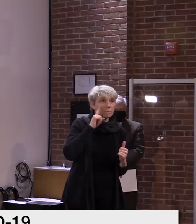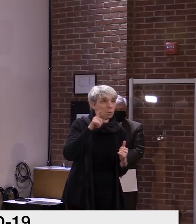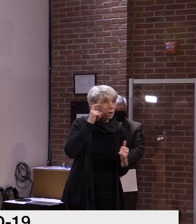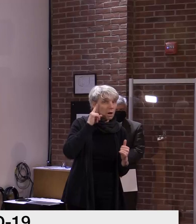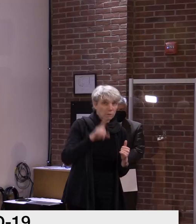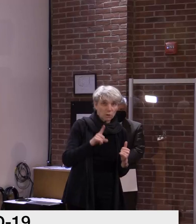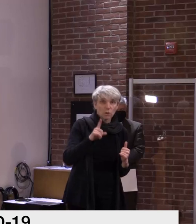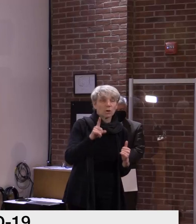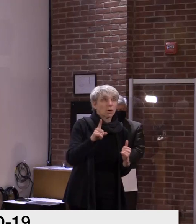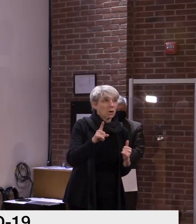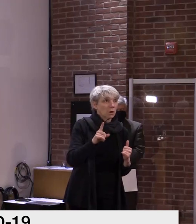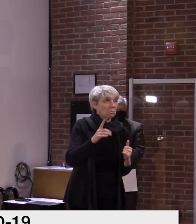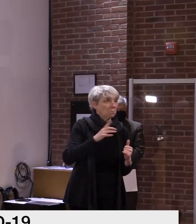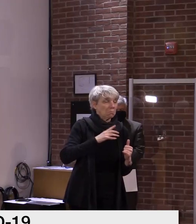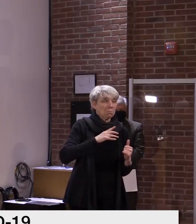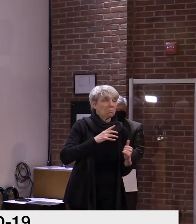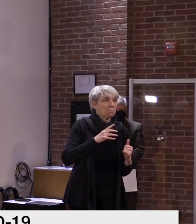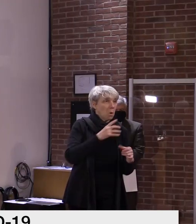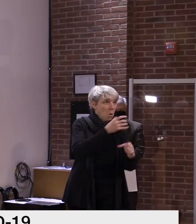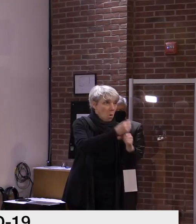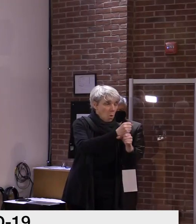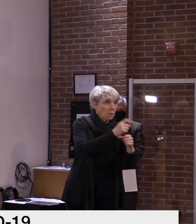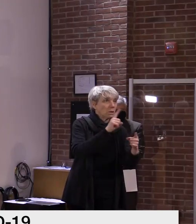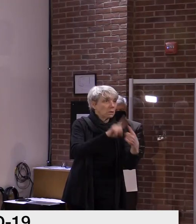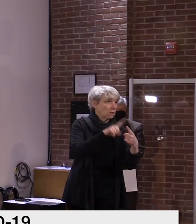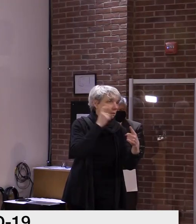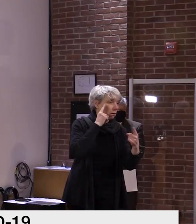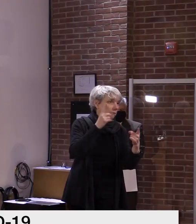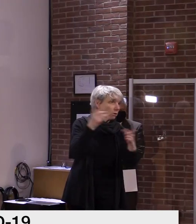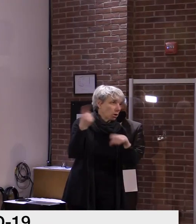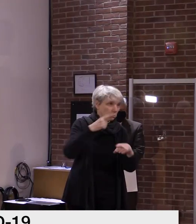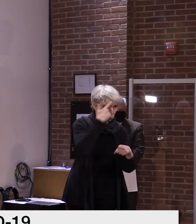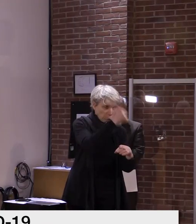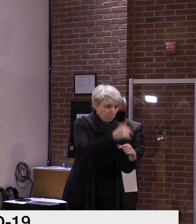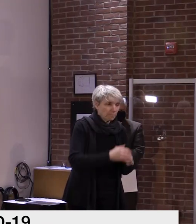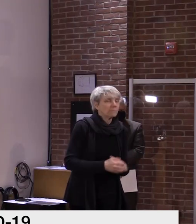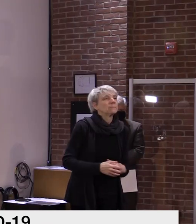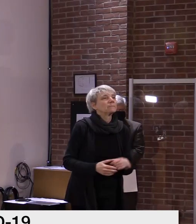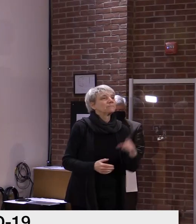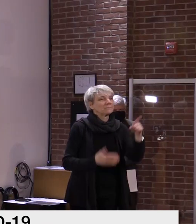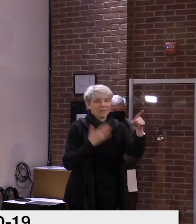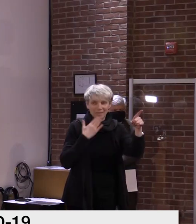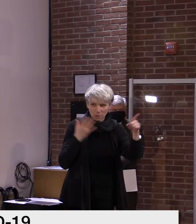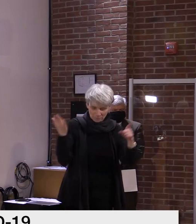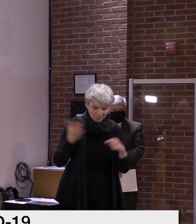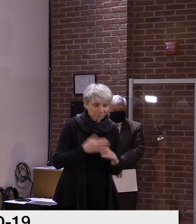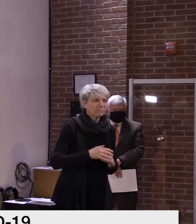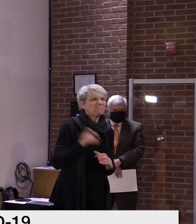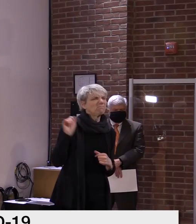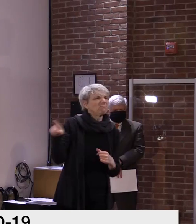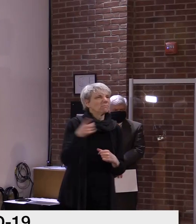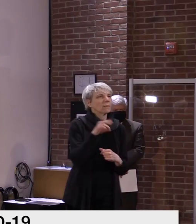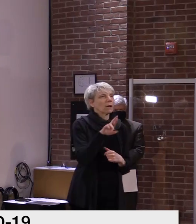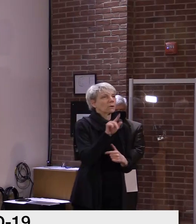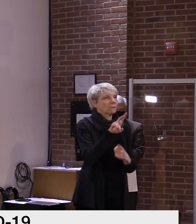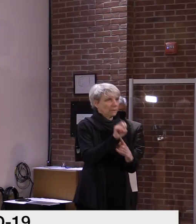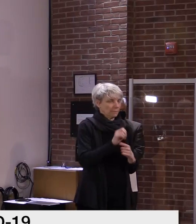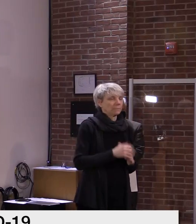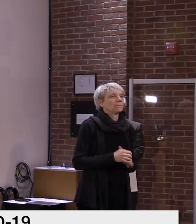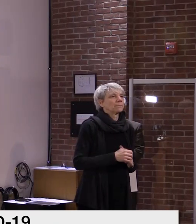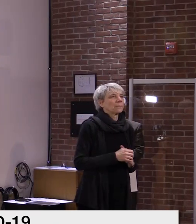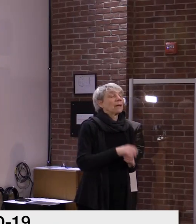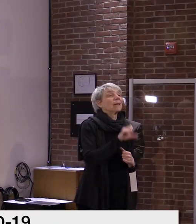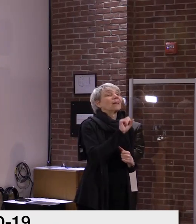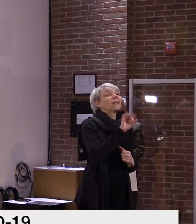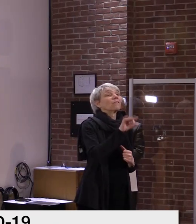anyone else who needs to do the queue. Great, thank you, Dr. Levine. So if Pfizer gets not just